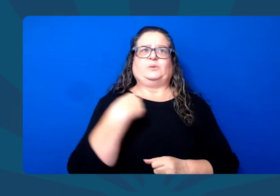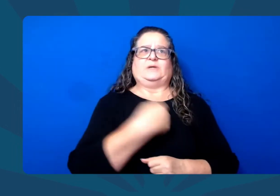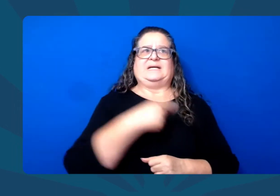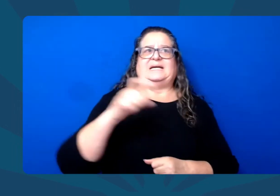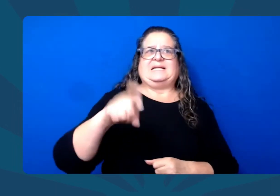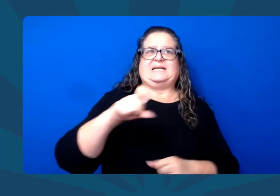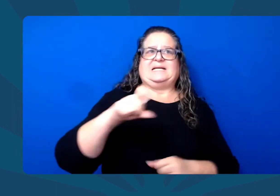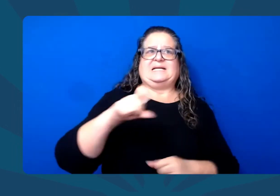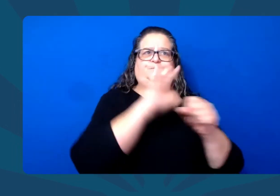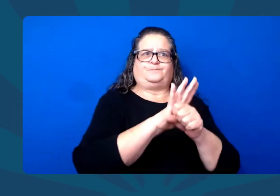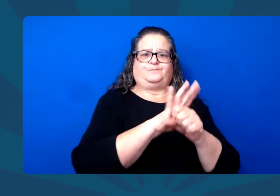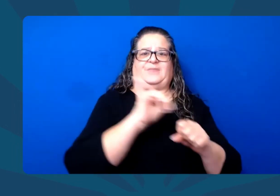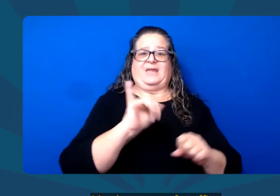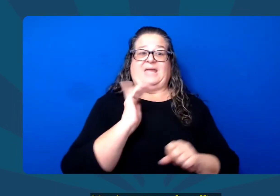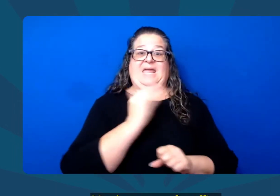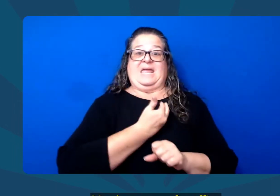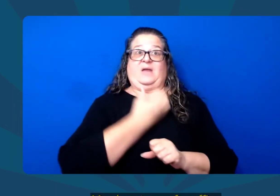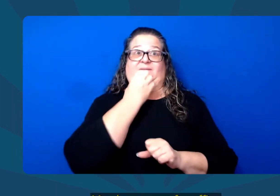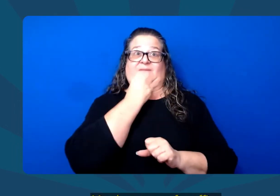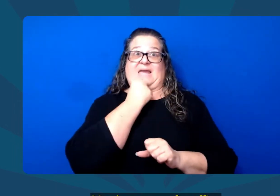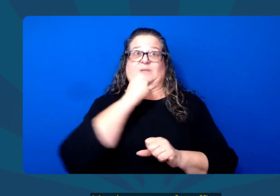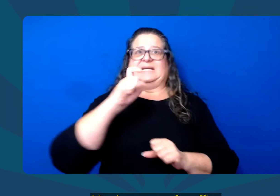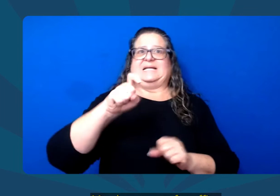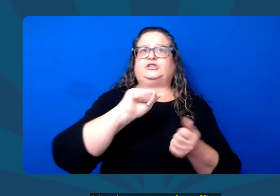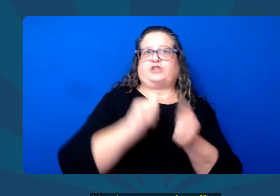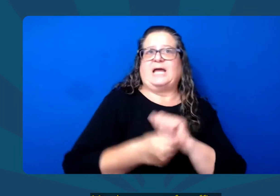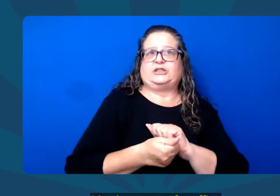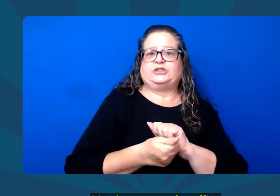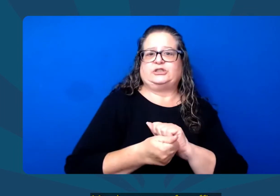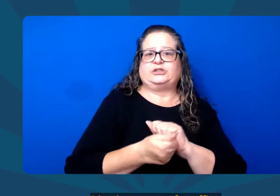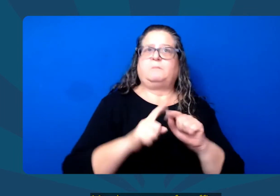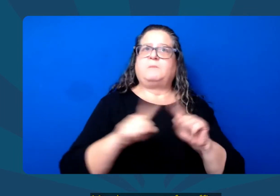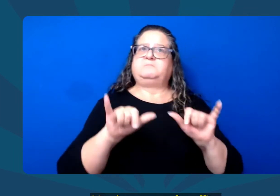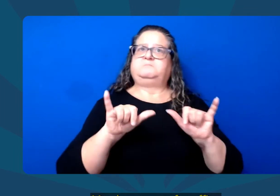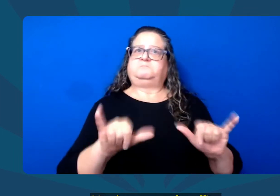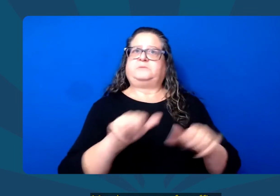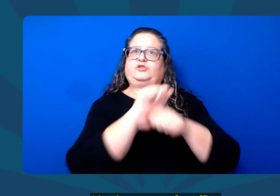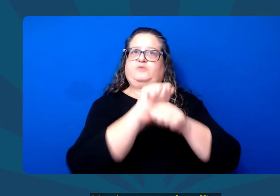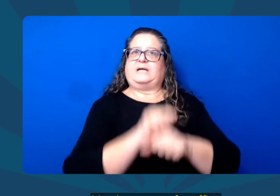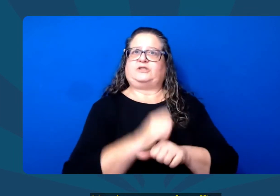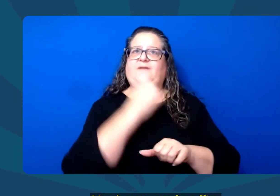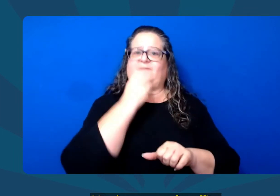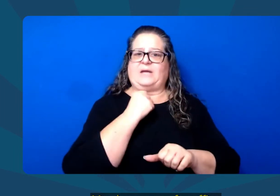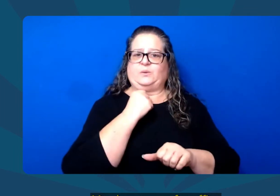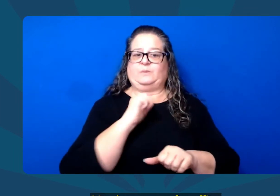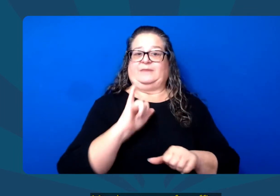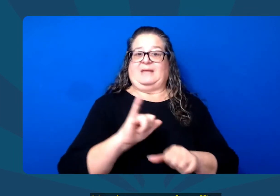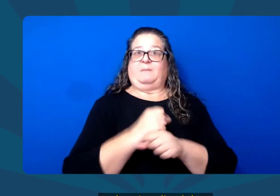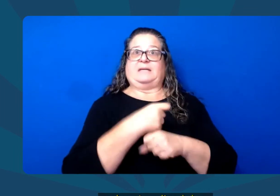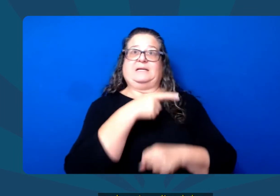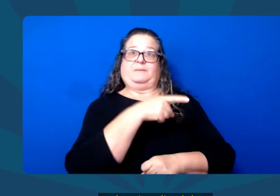grow businesses. My plans to run for office in 2024 were